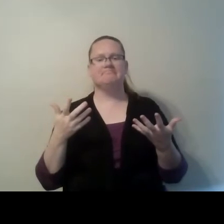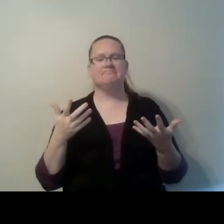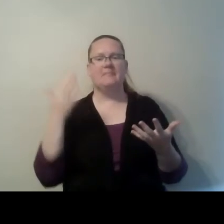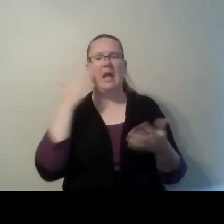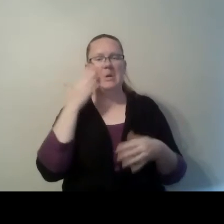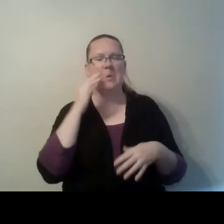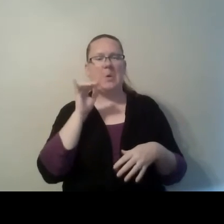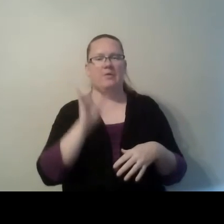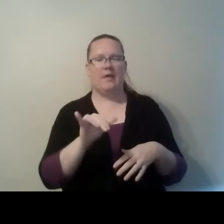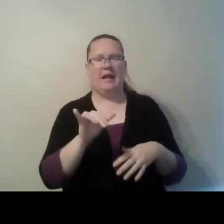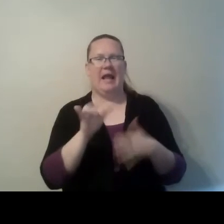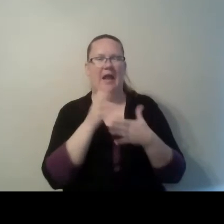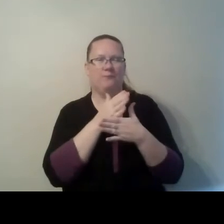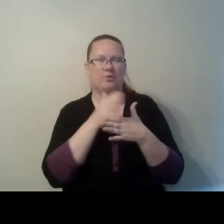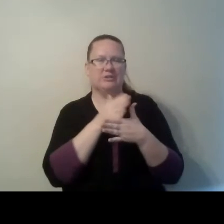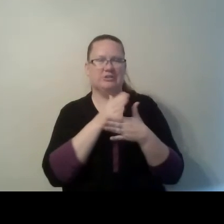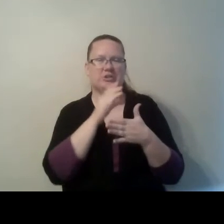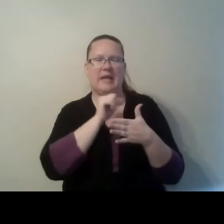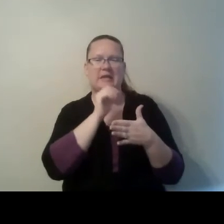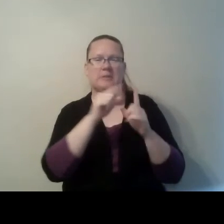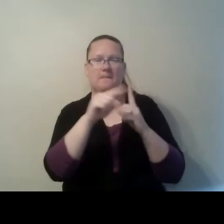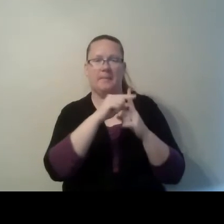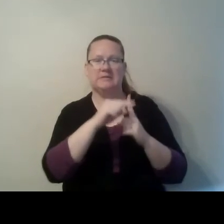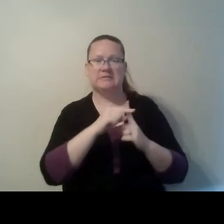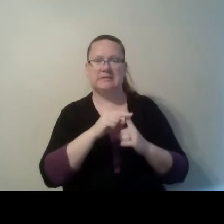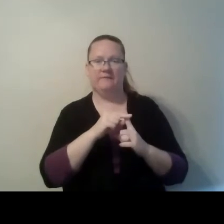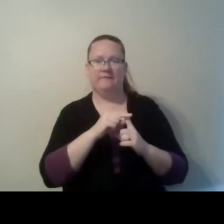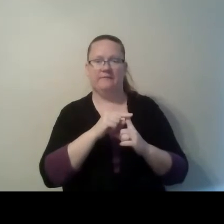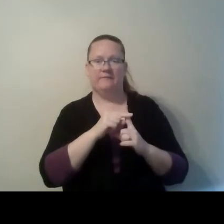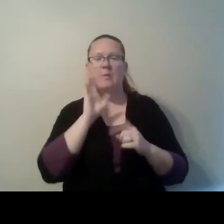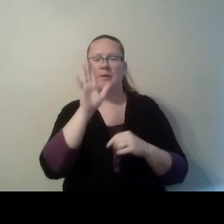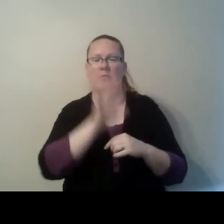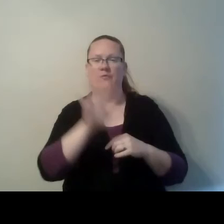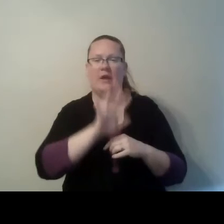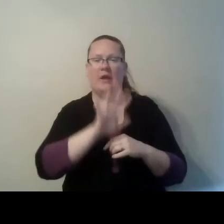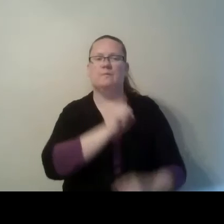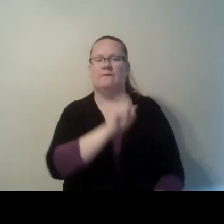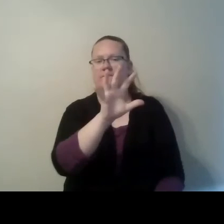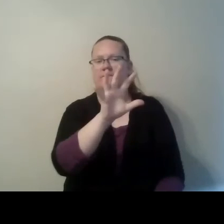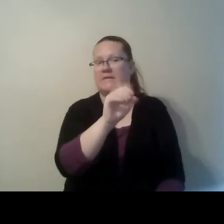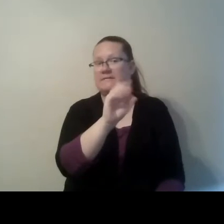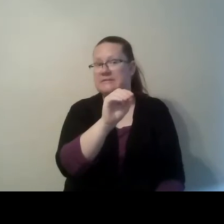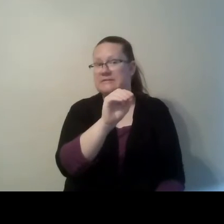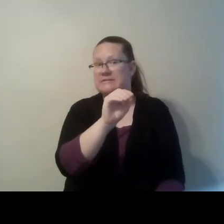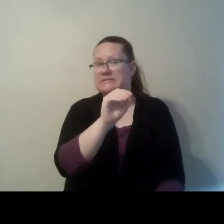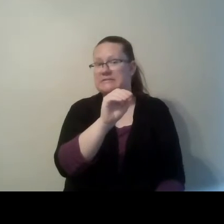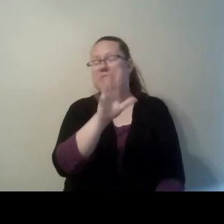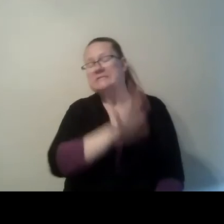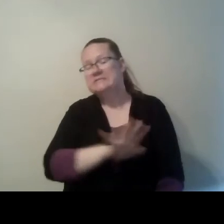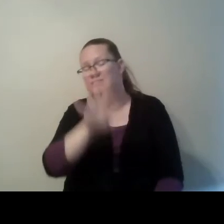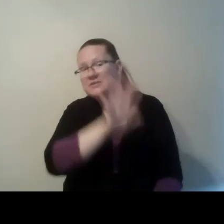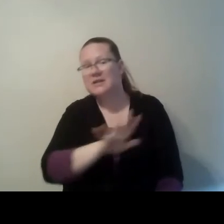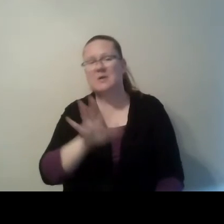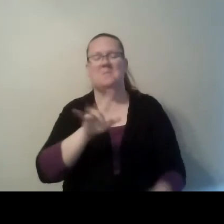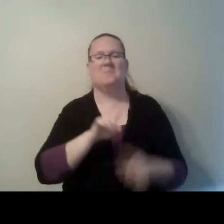again, the average age of those that are positive are around 50 years old or so.